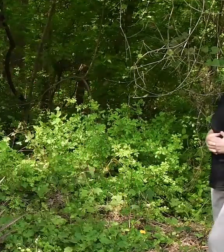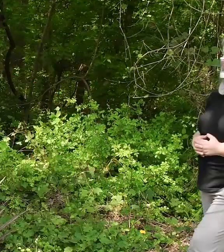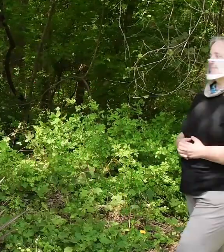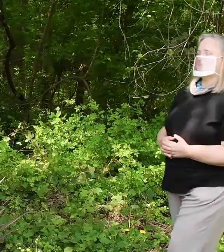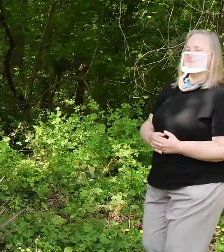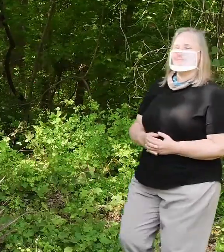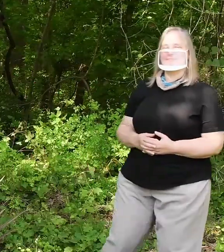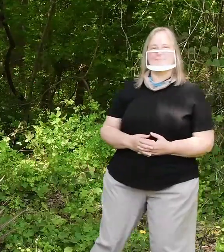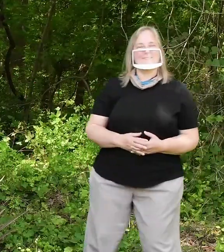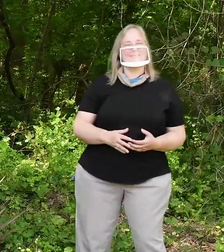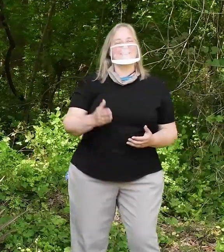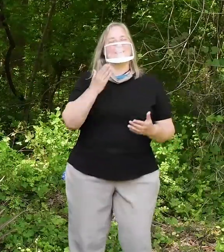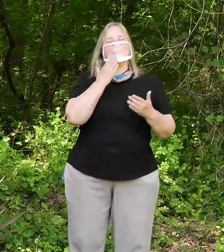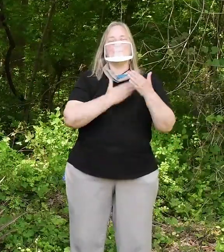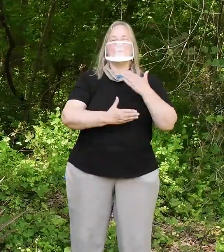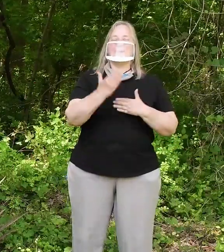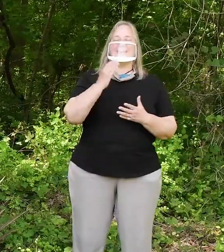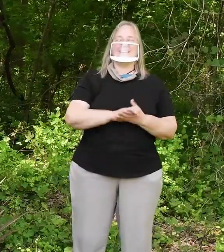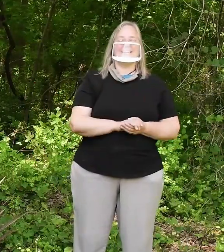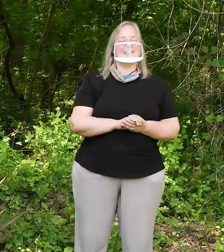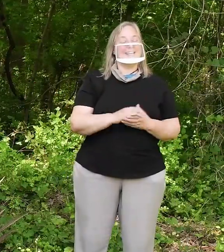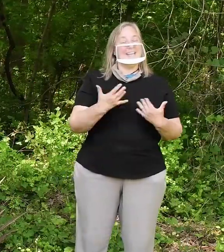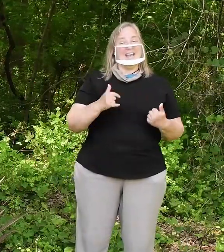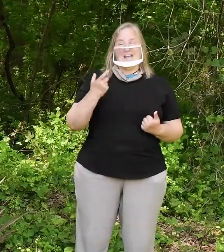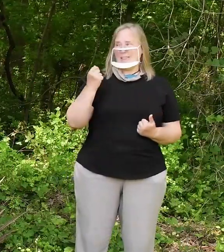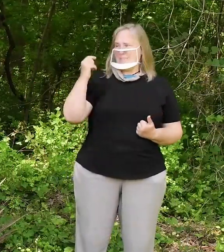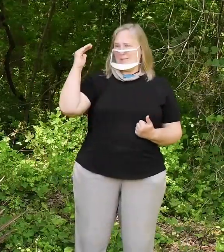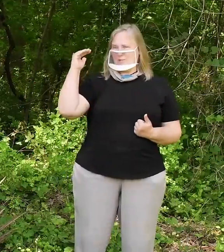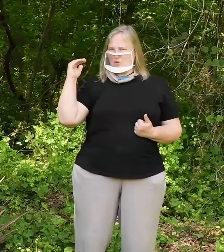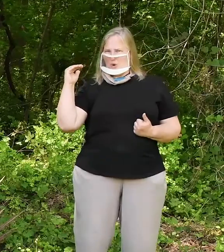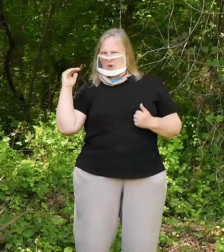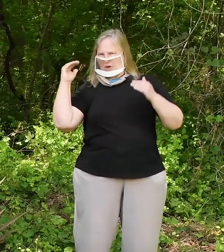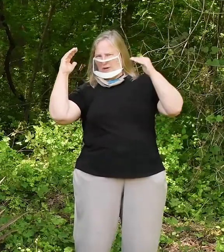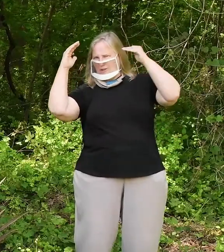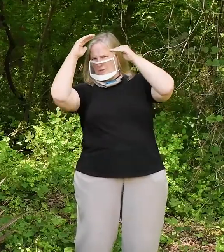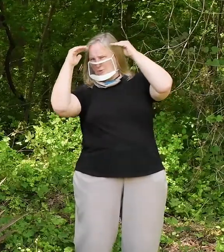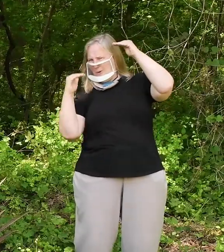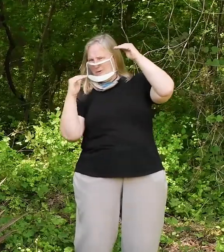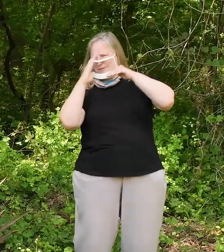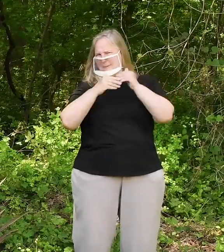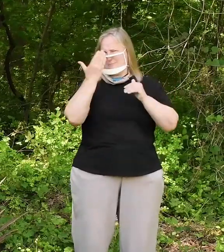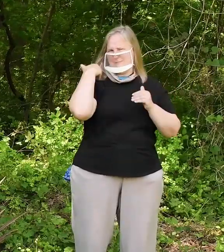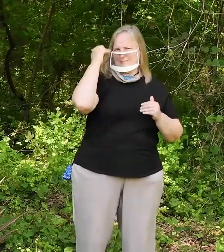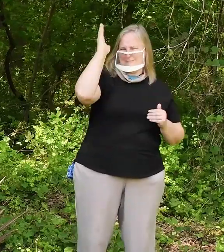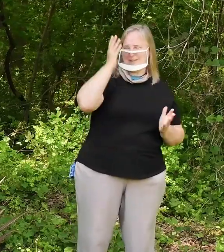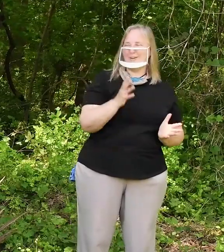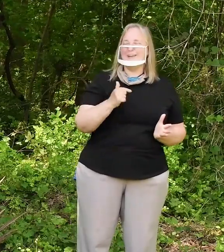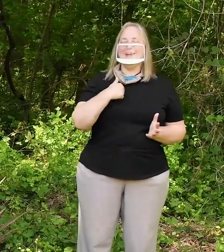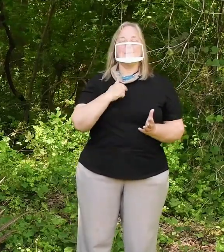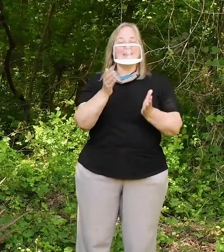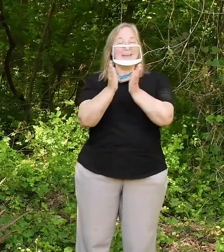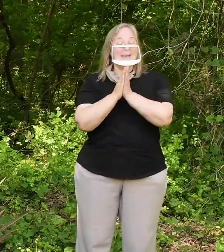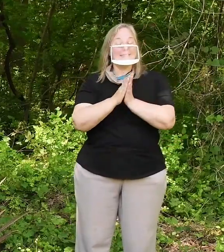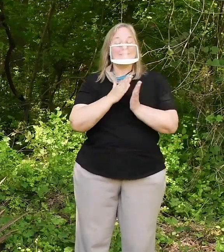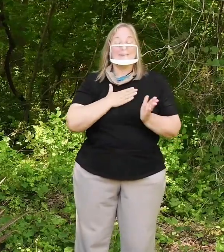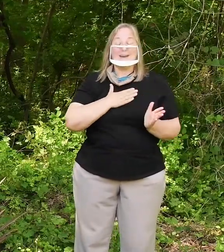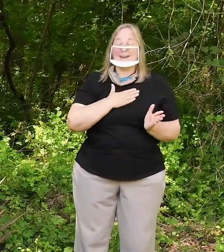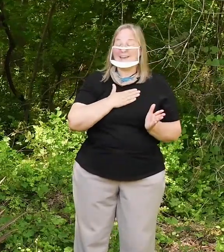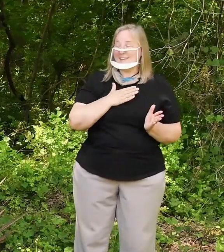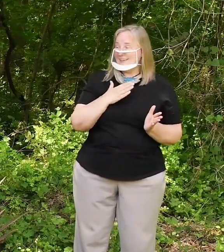Good morning. A little shorter than the previous speakers. I'm going to ask